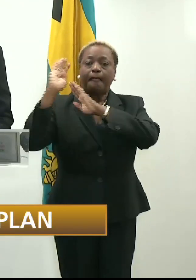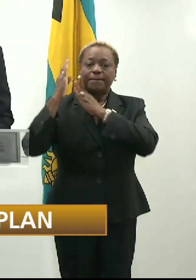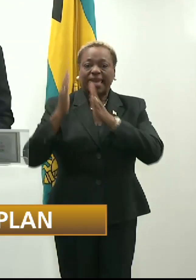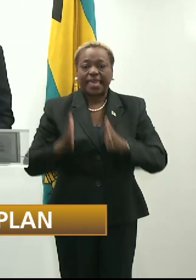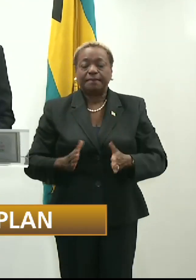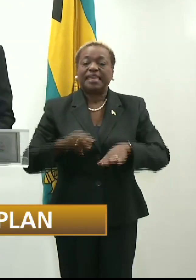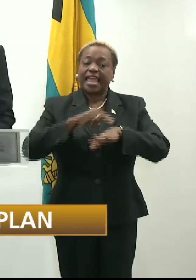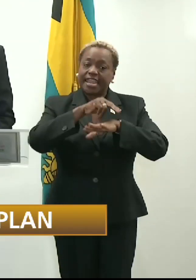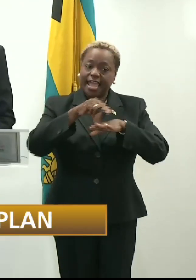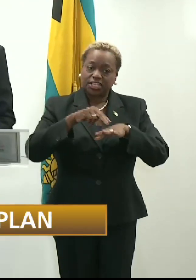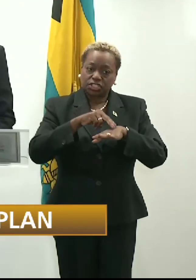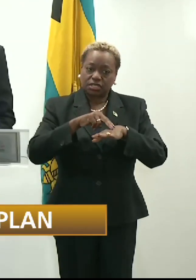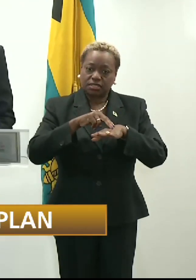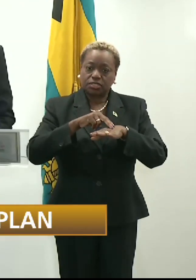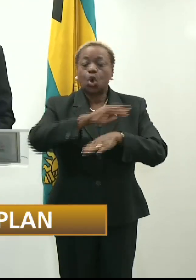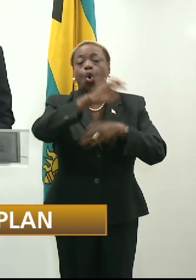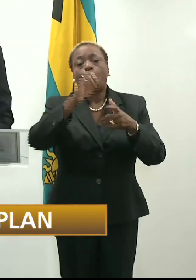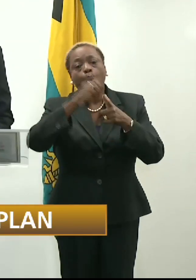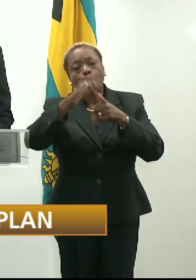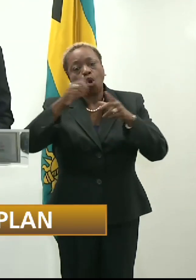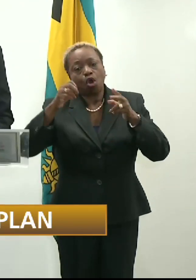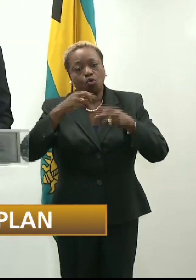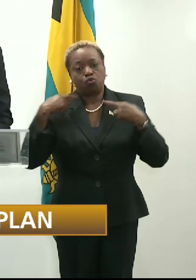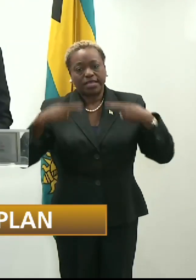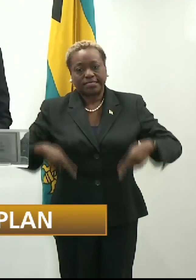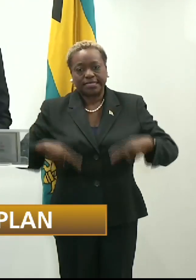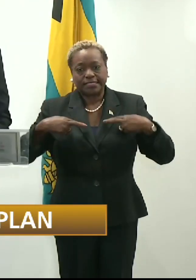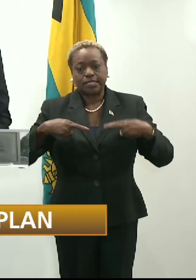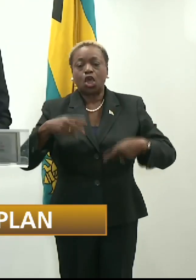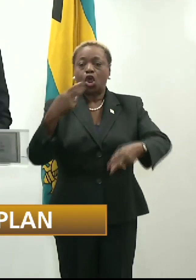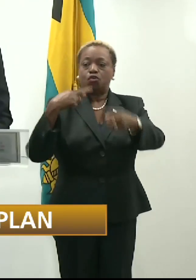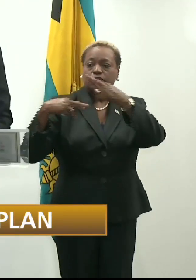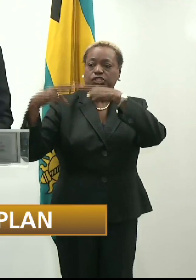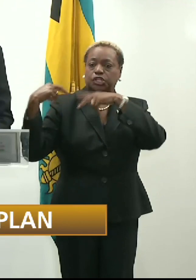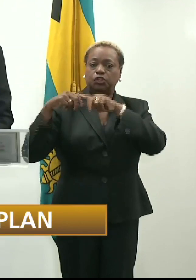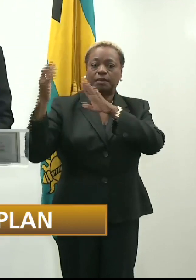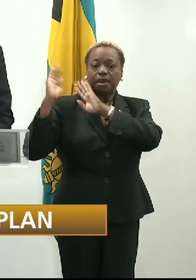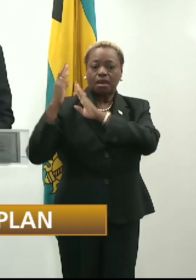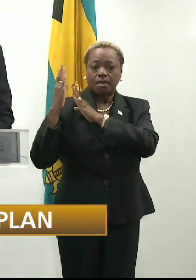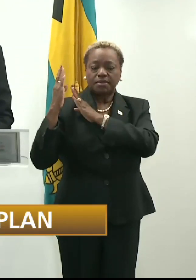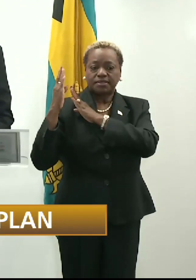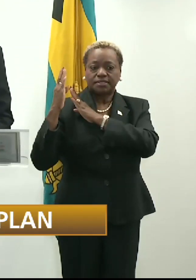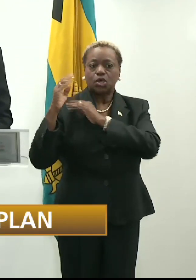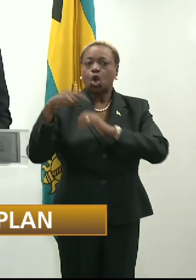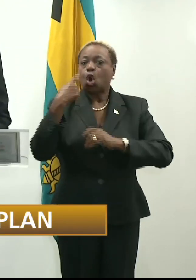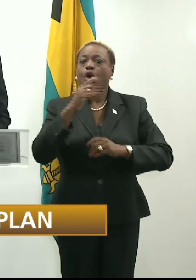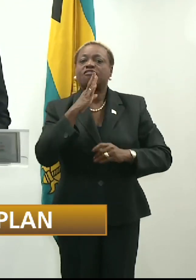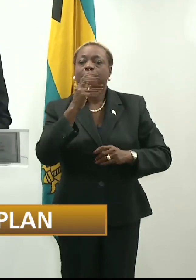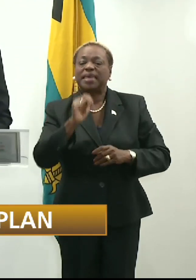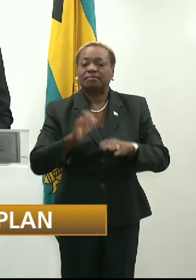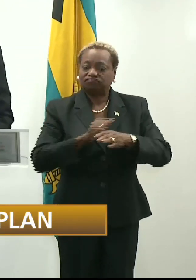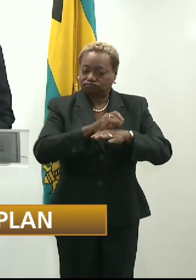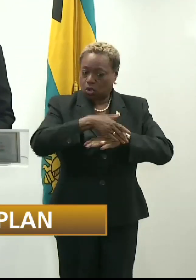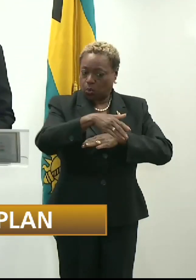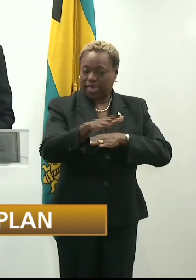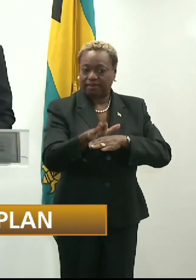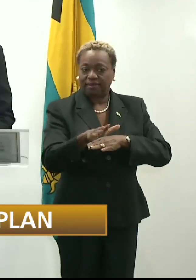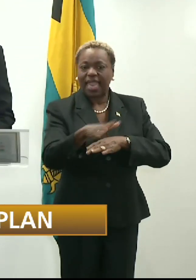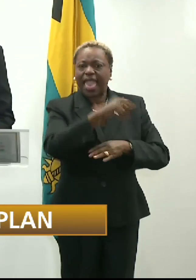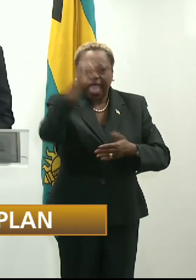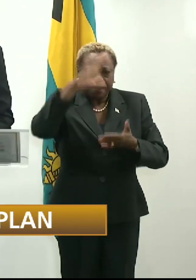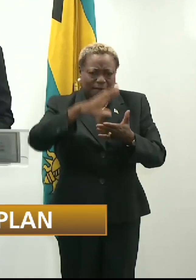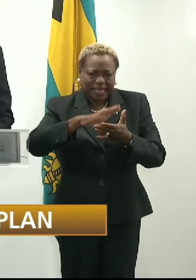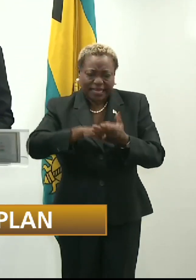Bahamian nationals or residents returning to the Bahamas who have been abroad